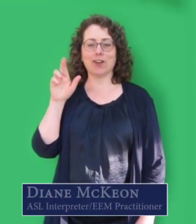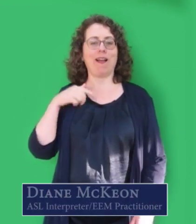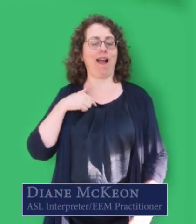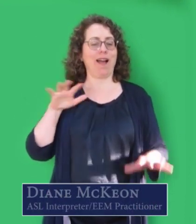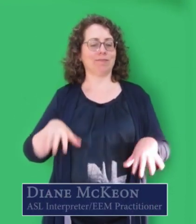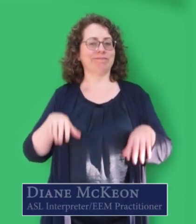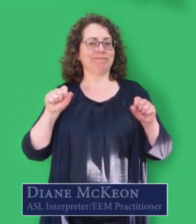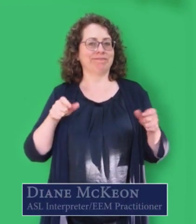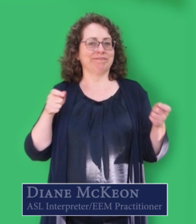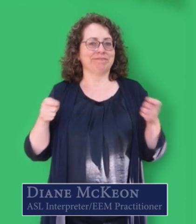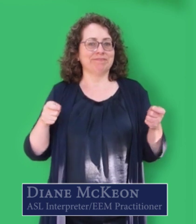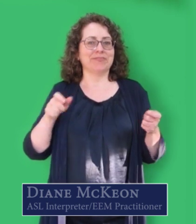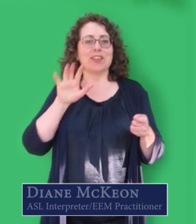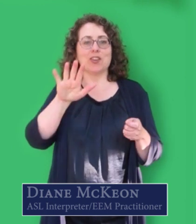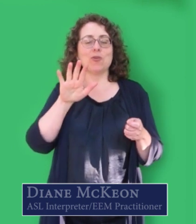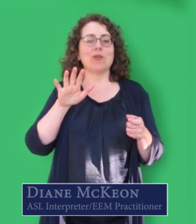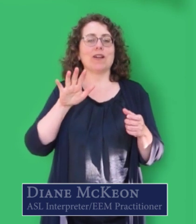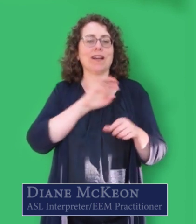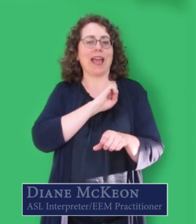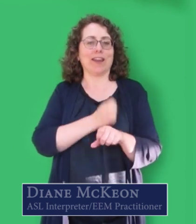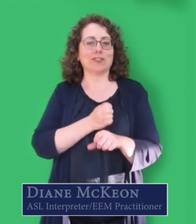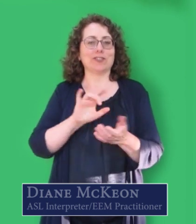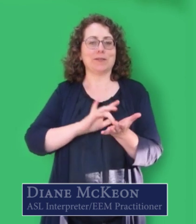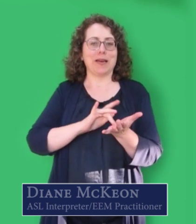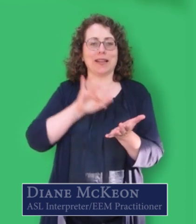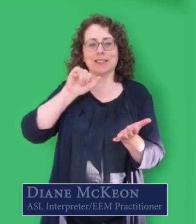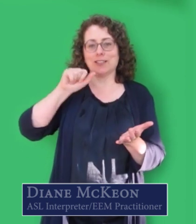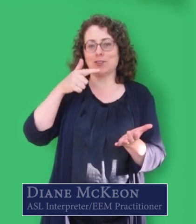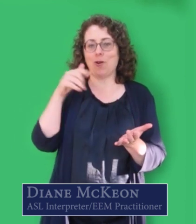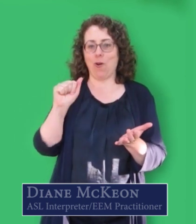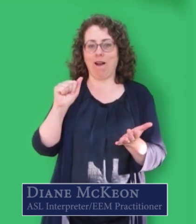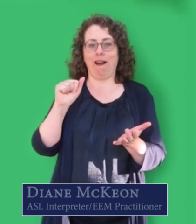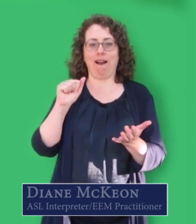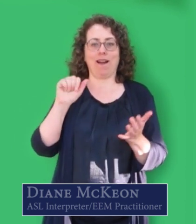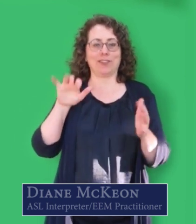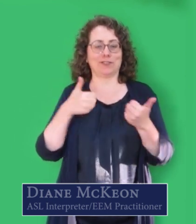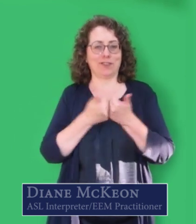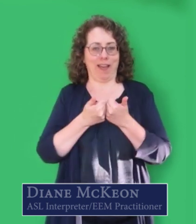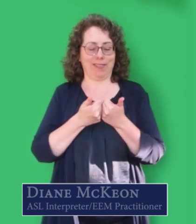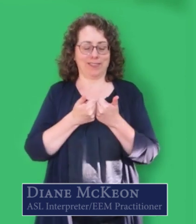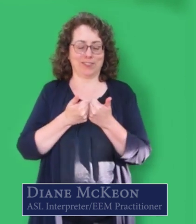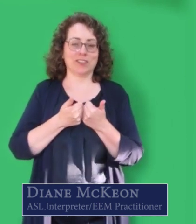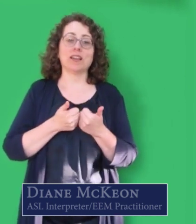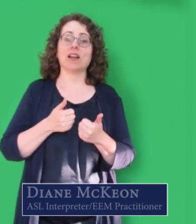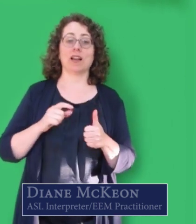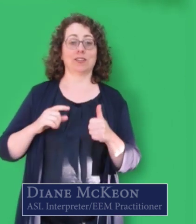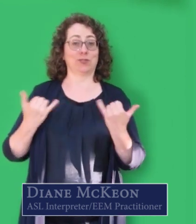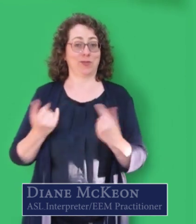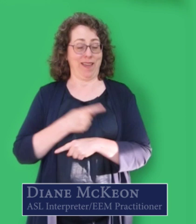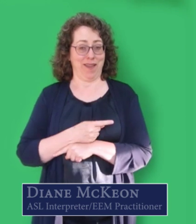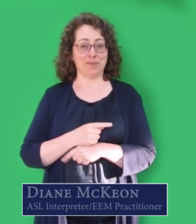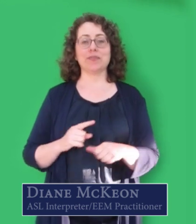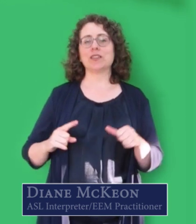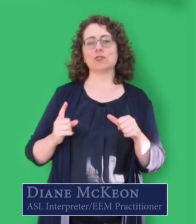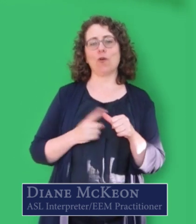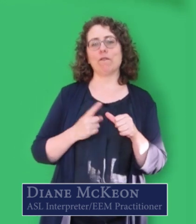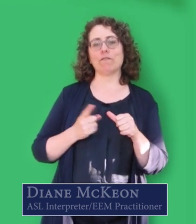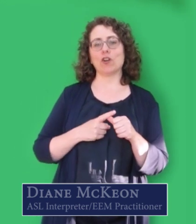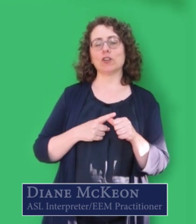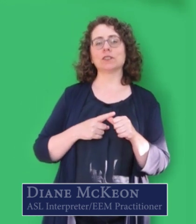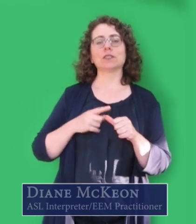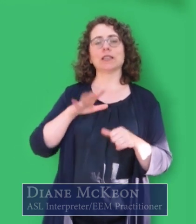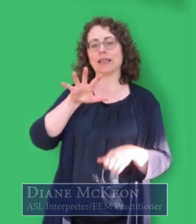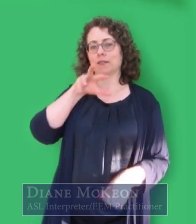where you are, breathing in the nose and out the mouth, our EMYoga breath. Find where your collarbones attach